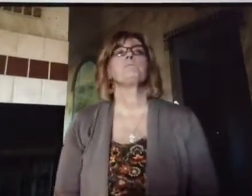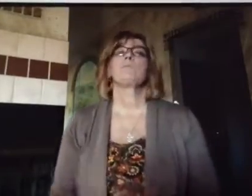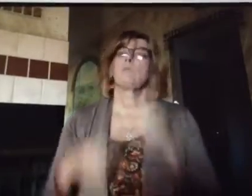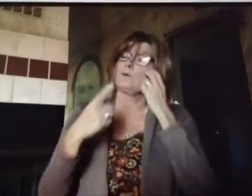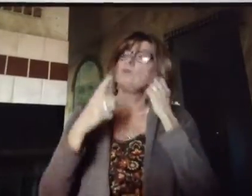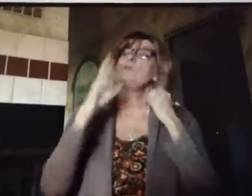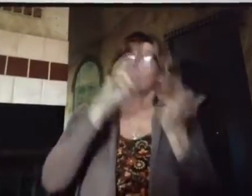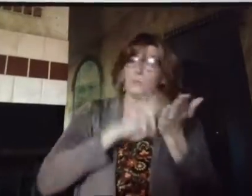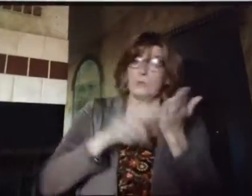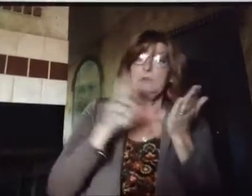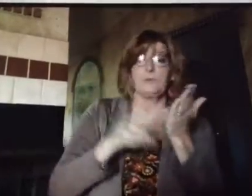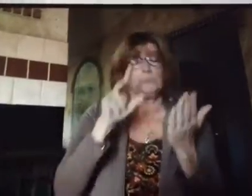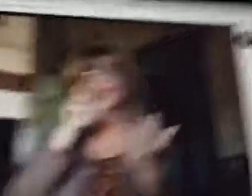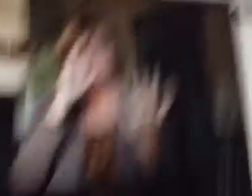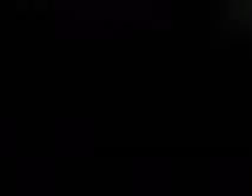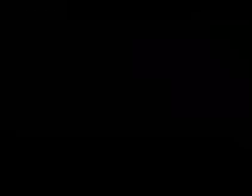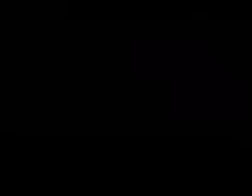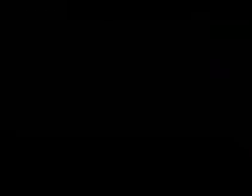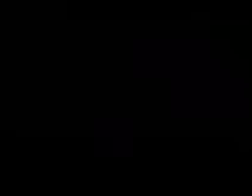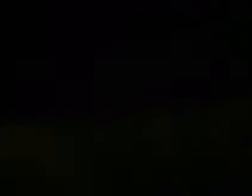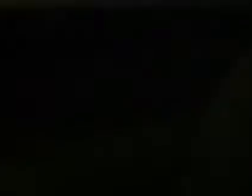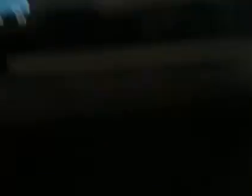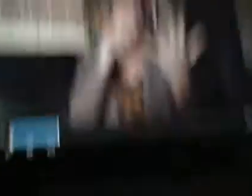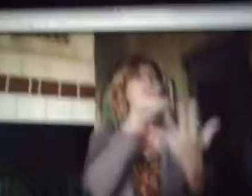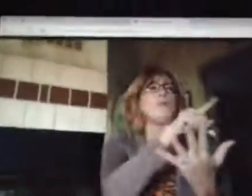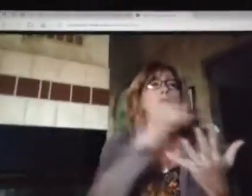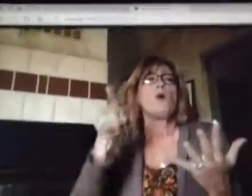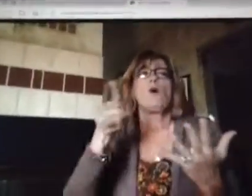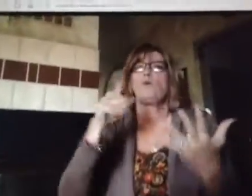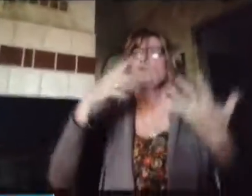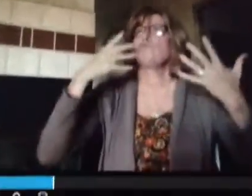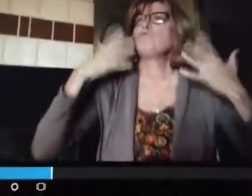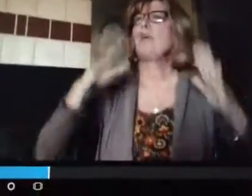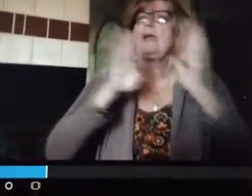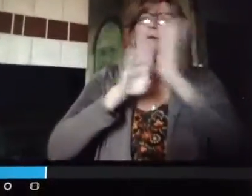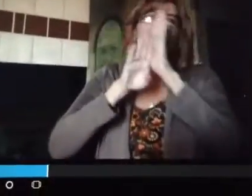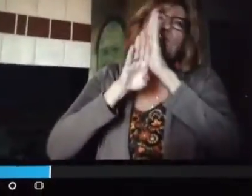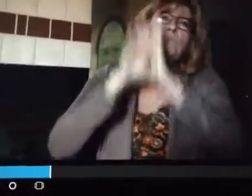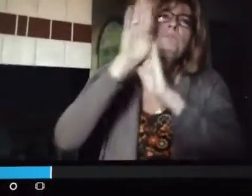we want to see, why is it easy for some and not as easy for others?